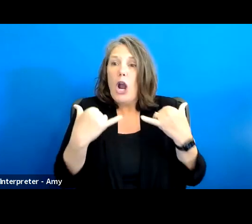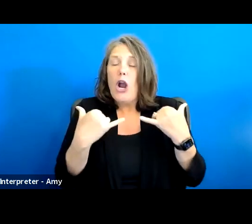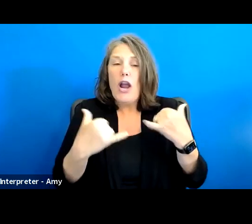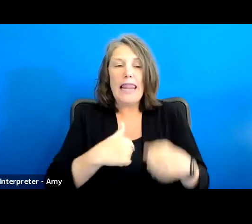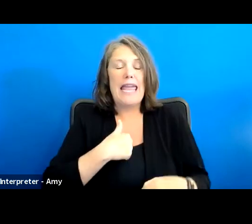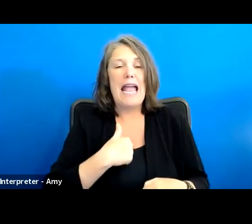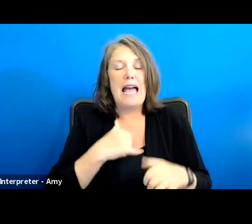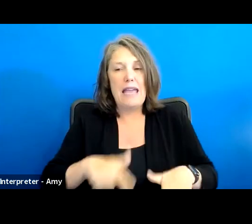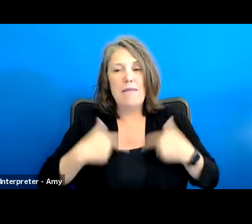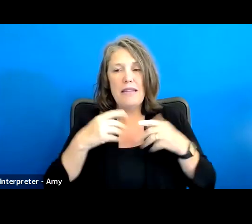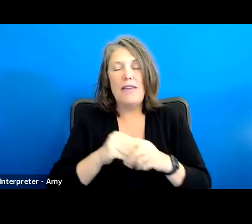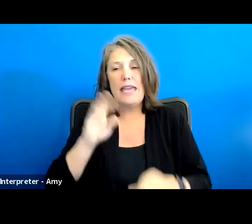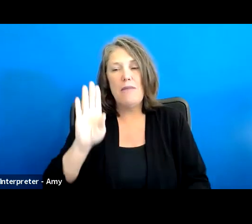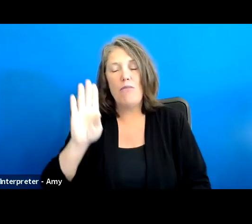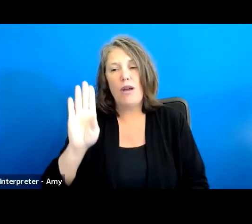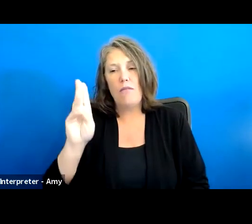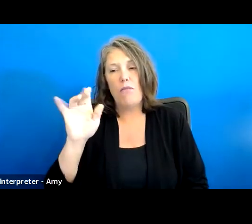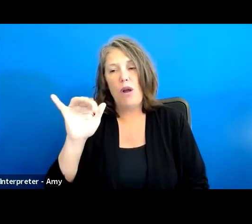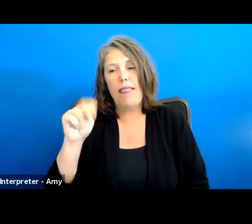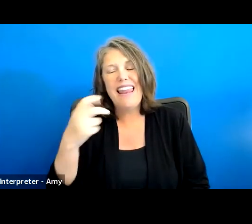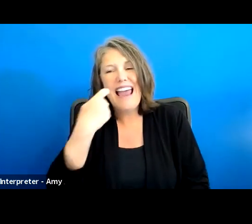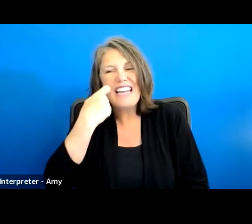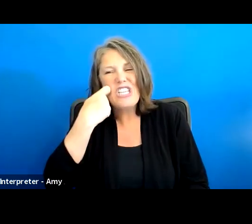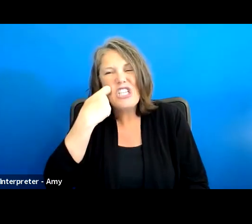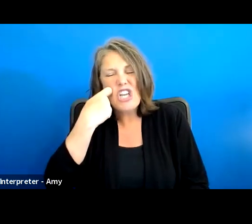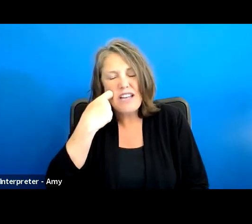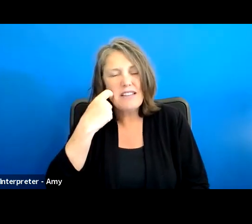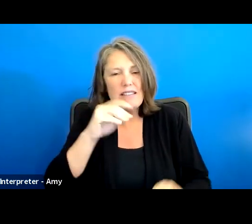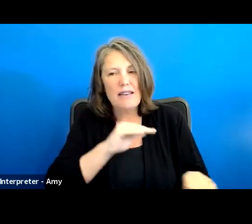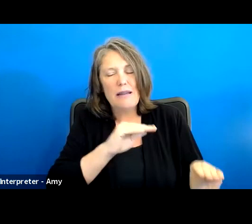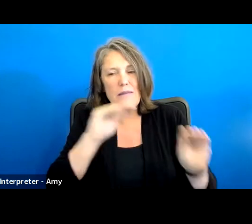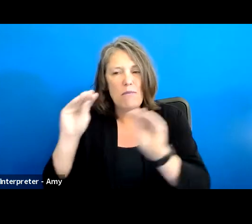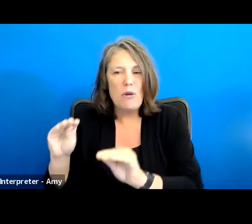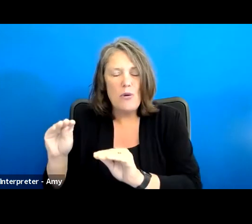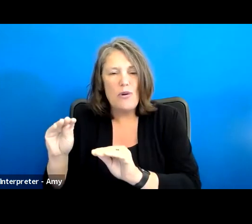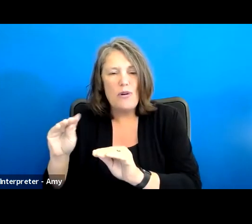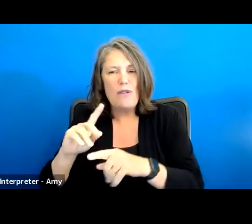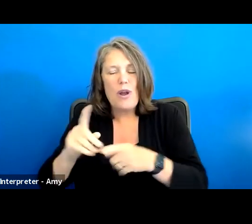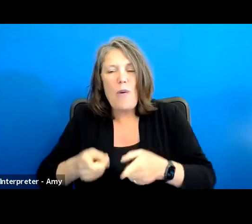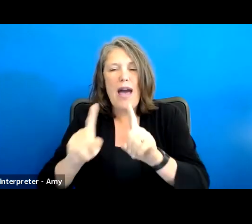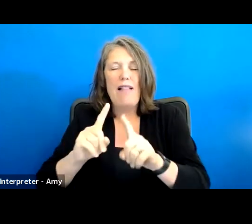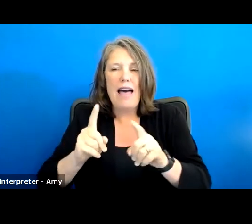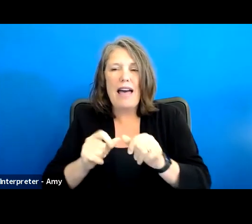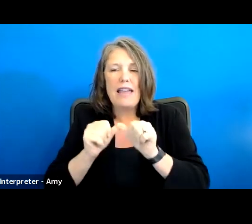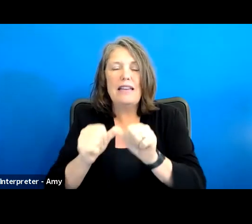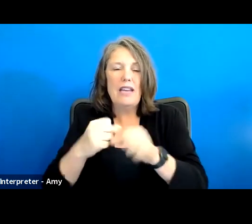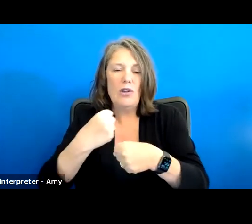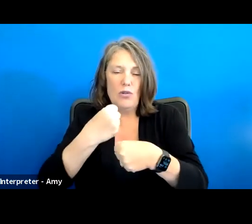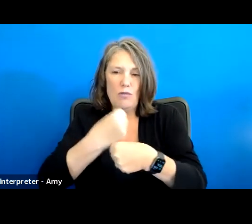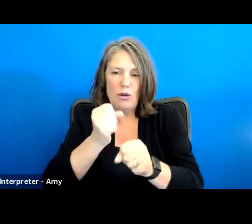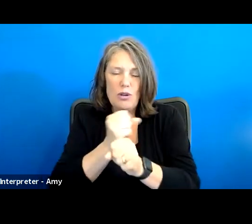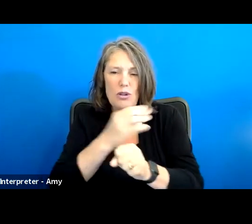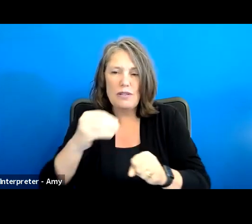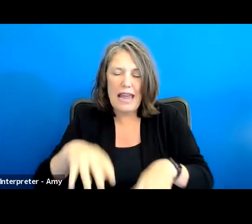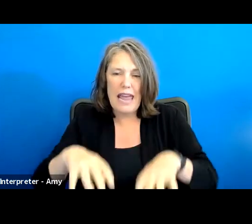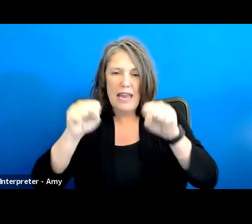am residing in Brooklyn. I just moved. While I continue to produce and host the